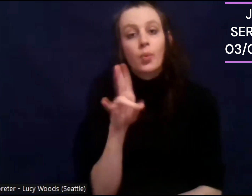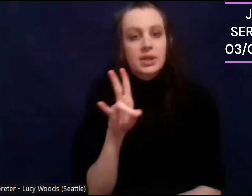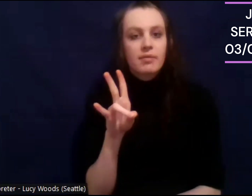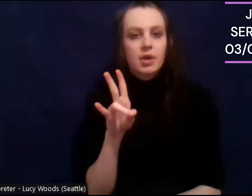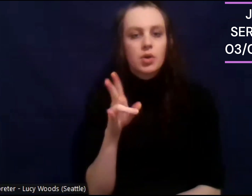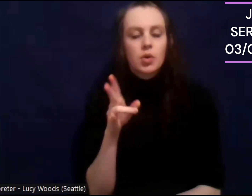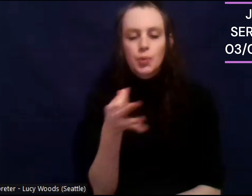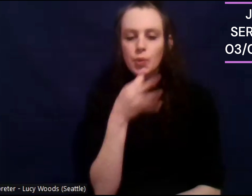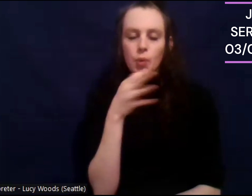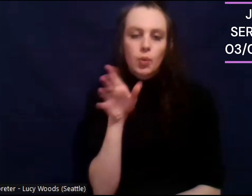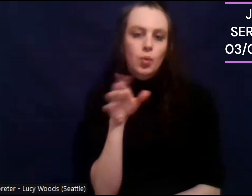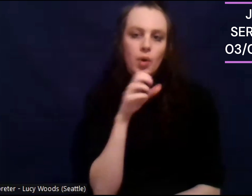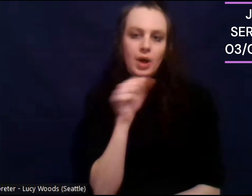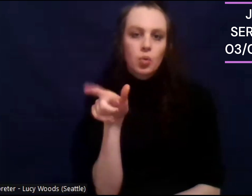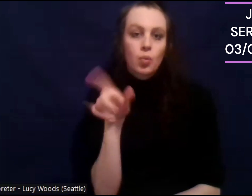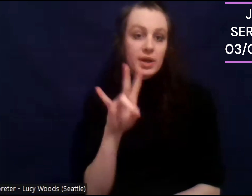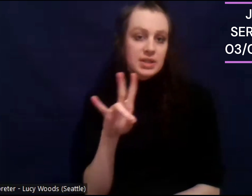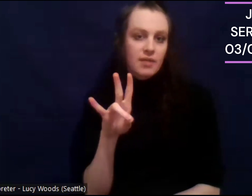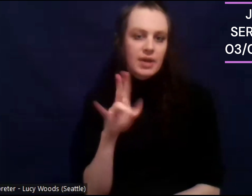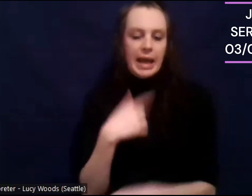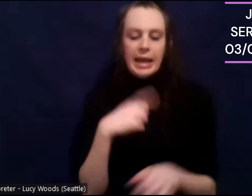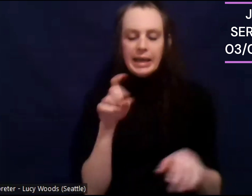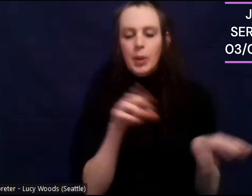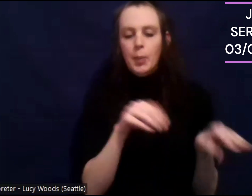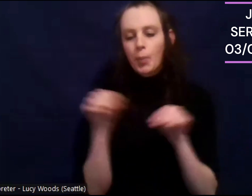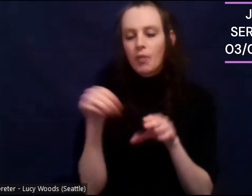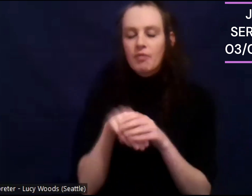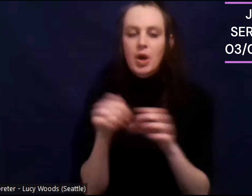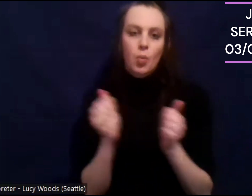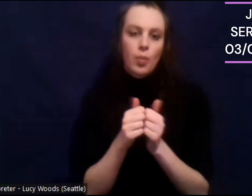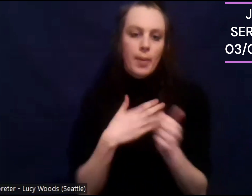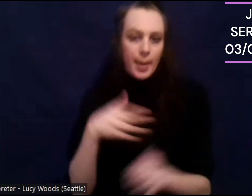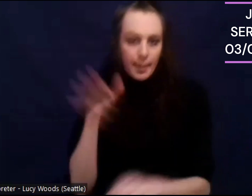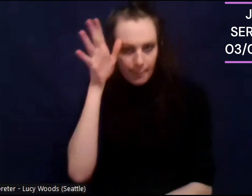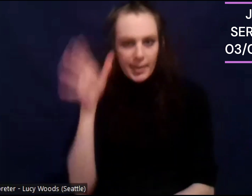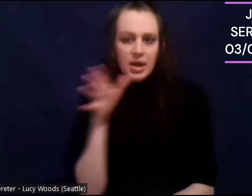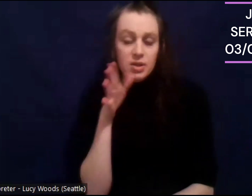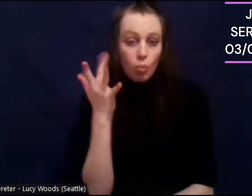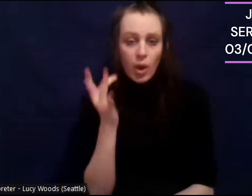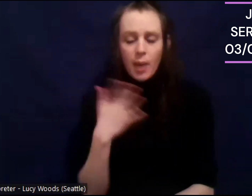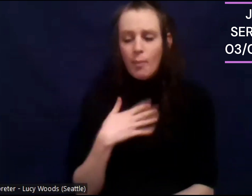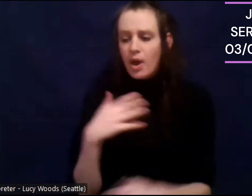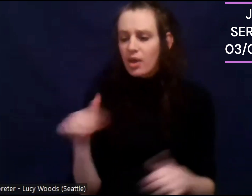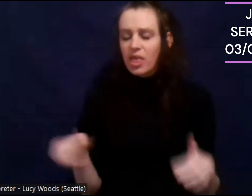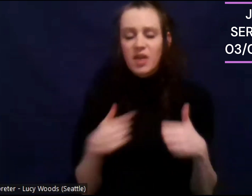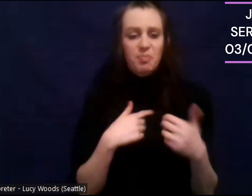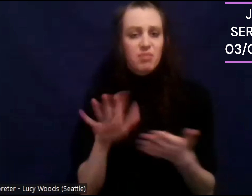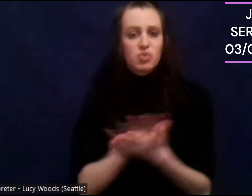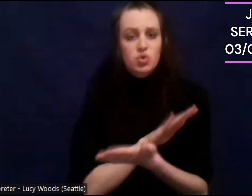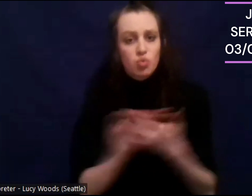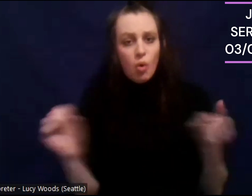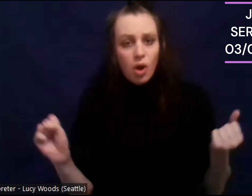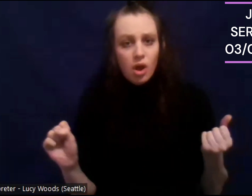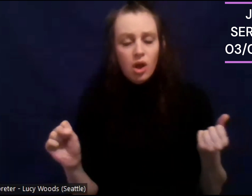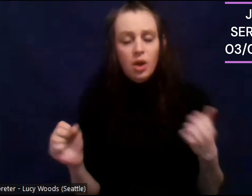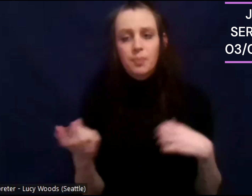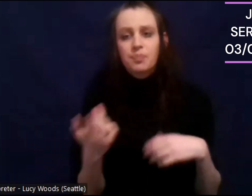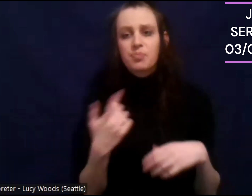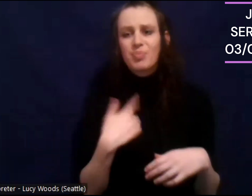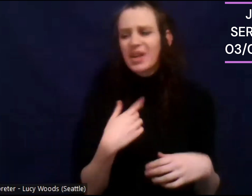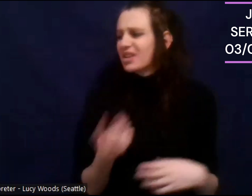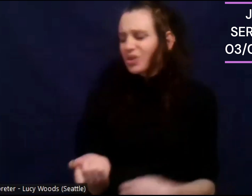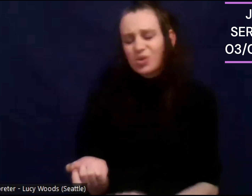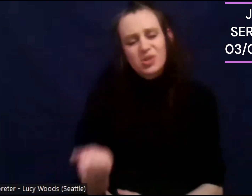I had to move back in with my parents because I completely burned my life to the ground. And I really couldn't understand. I was so